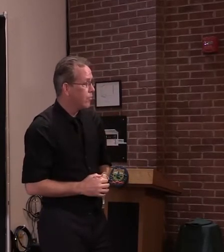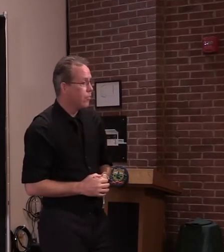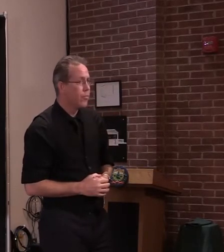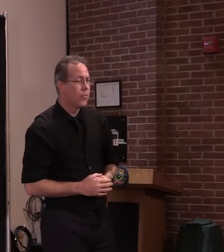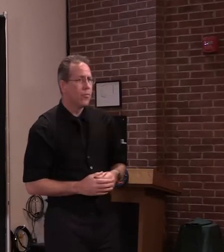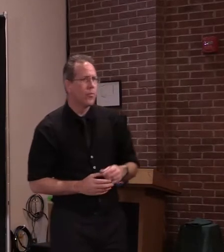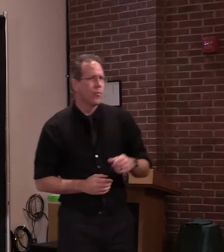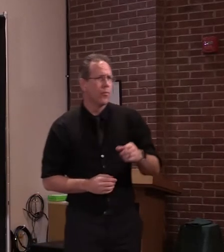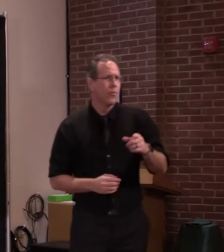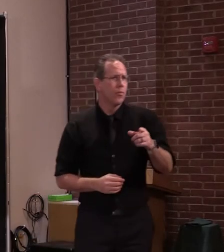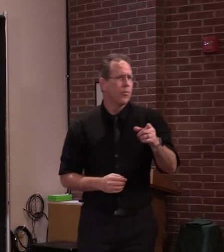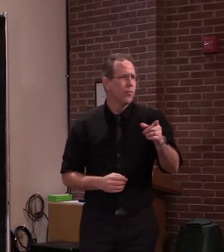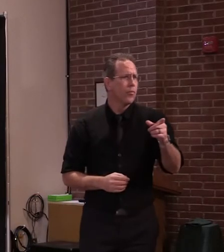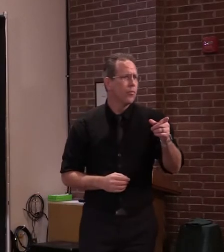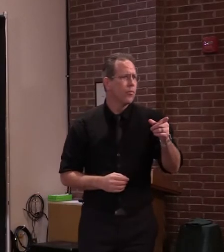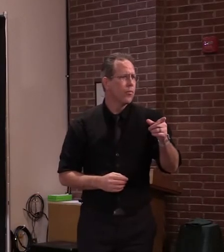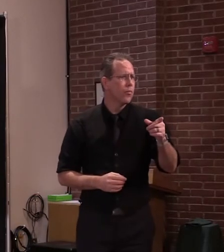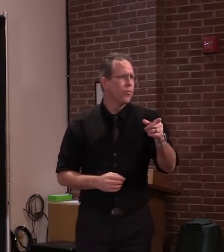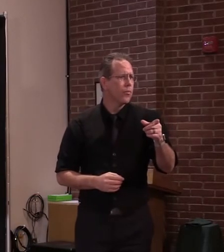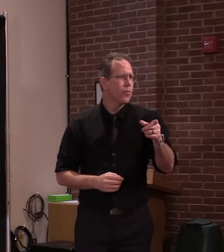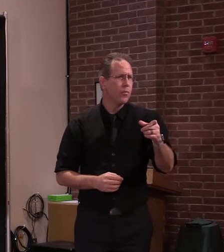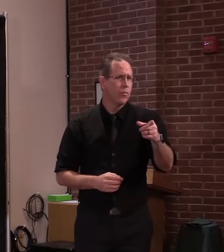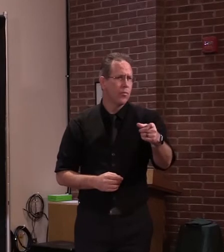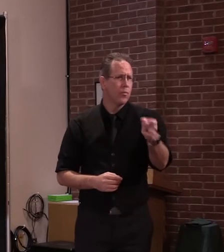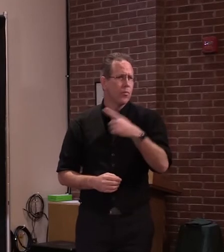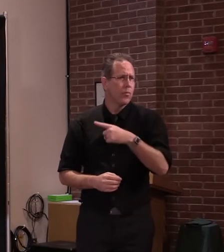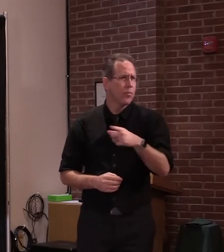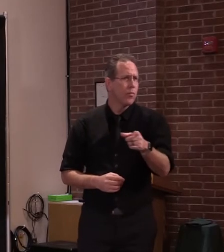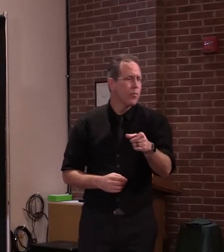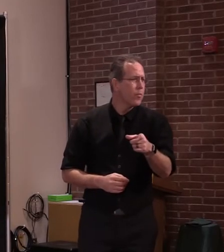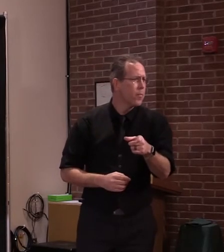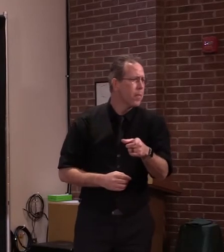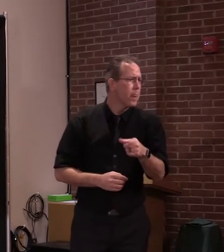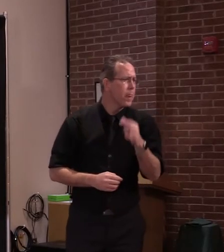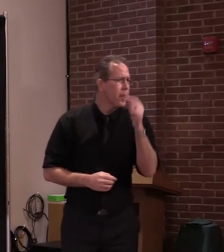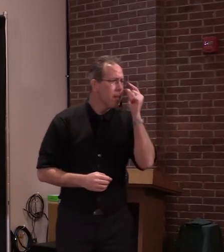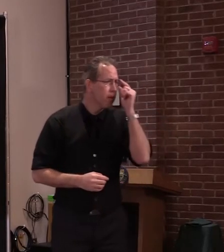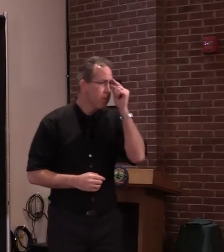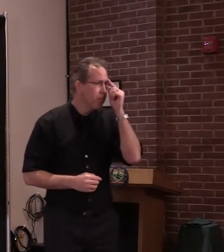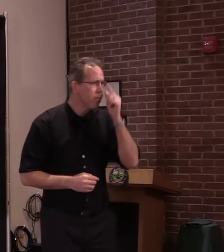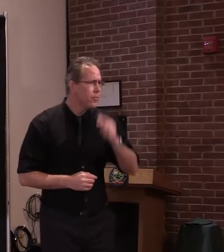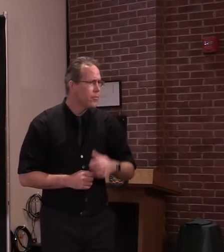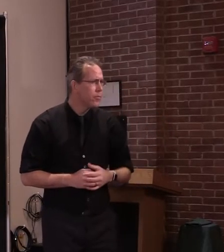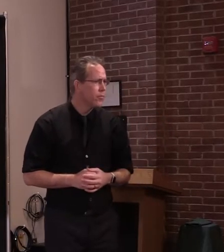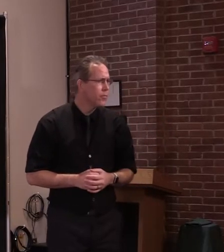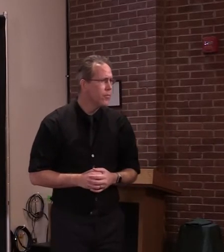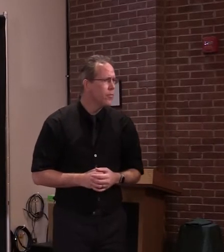Hearing about fake testing sites pop up around the nation, I wanted to know if that was a concern